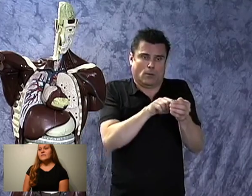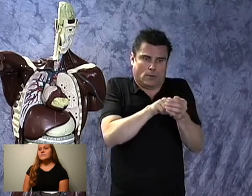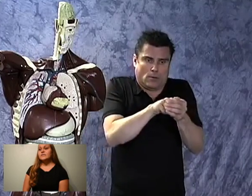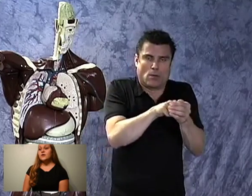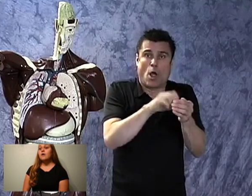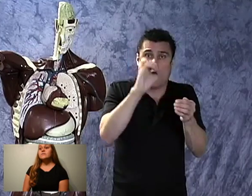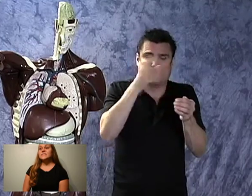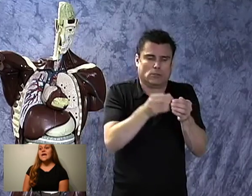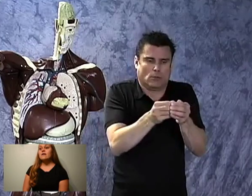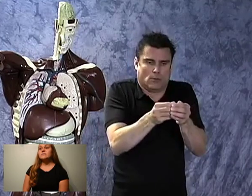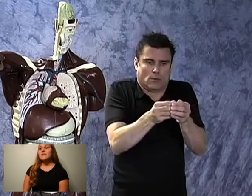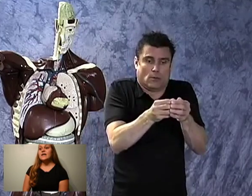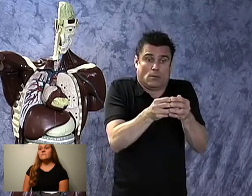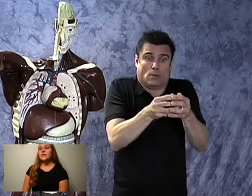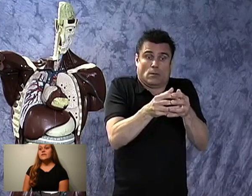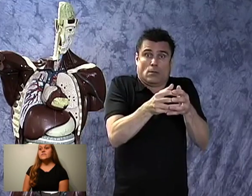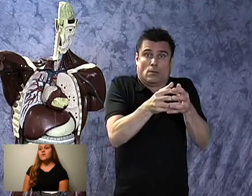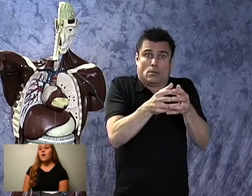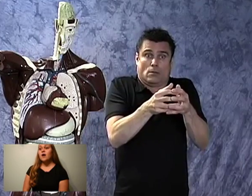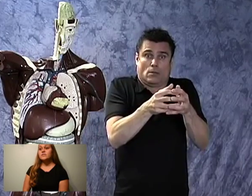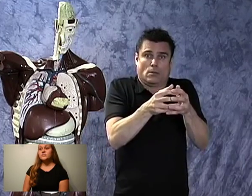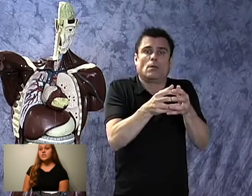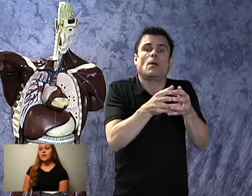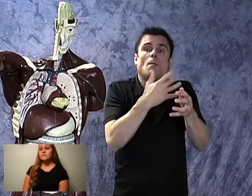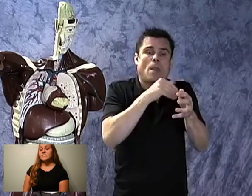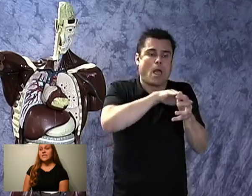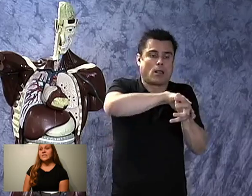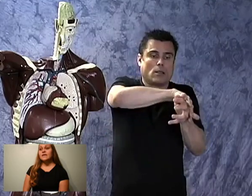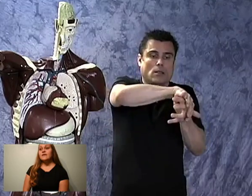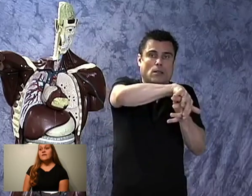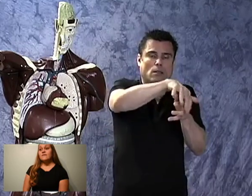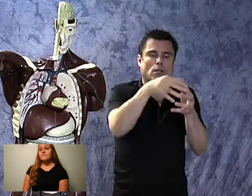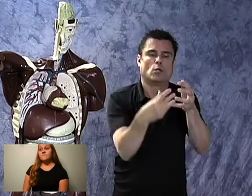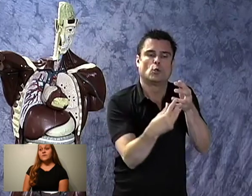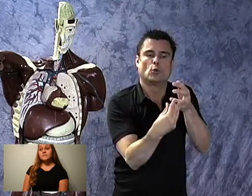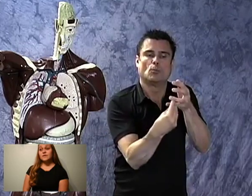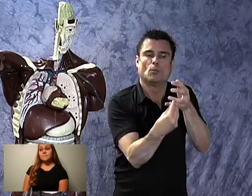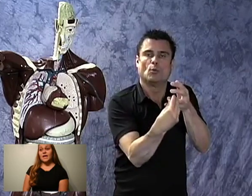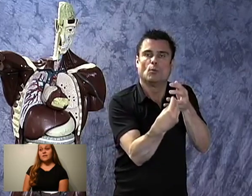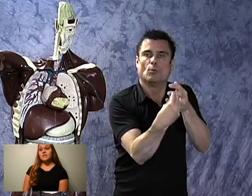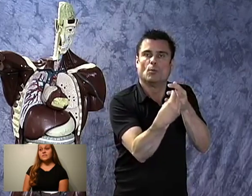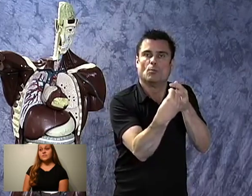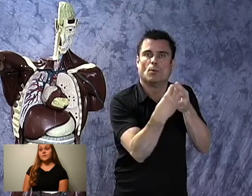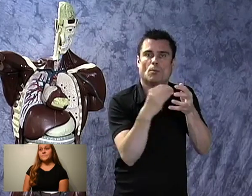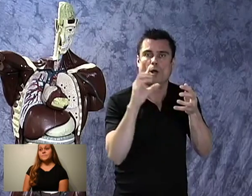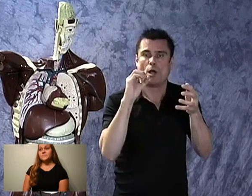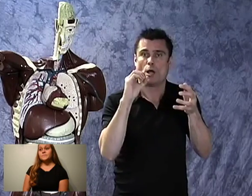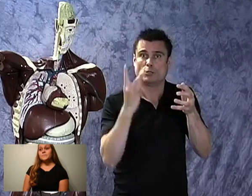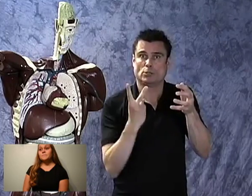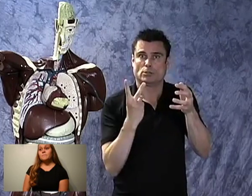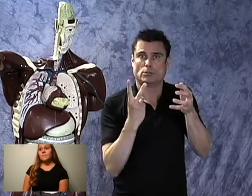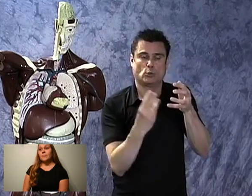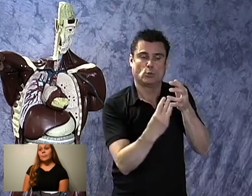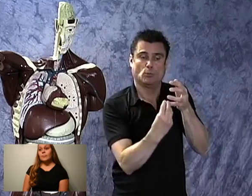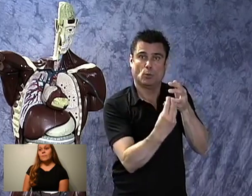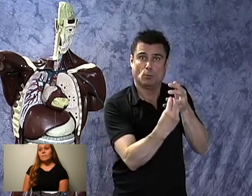and it coats the outside of it. So oxygen goes in, fills up that cluster